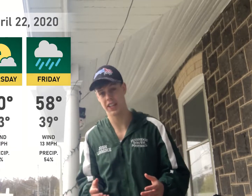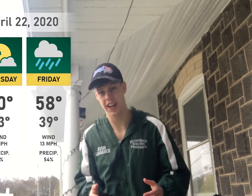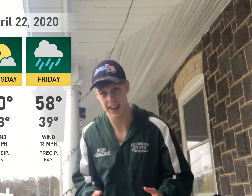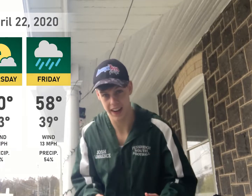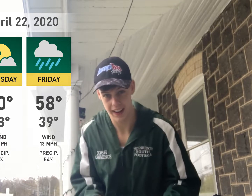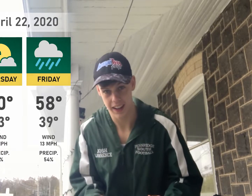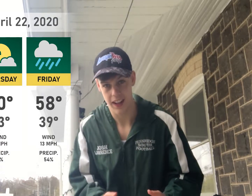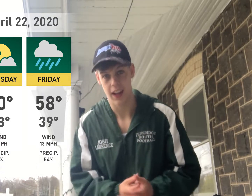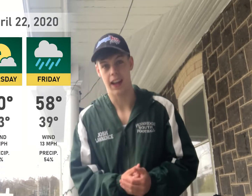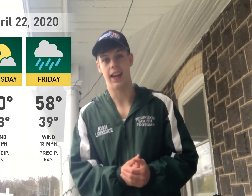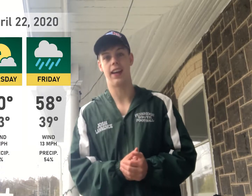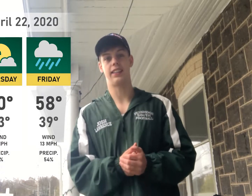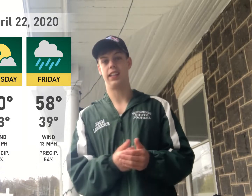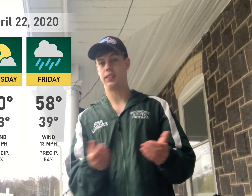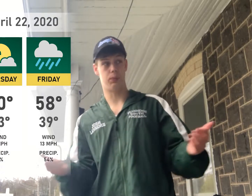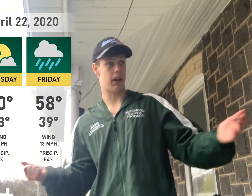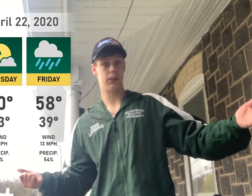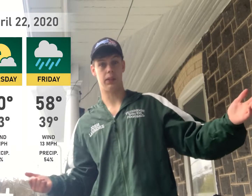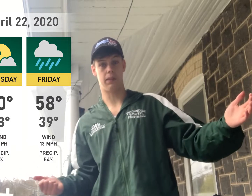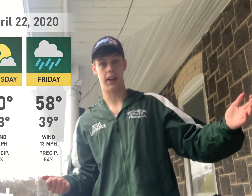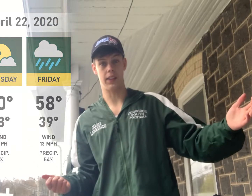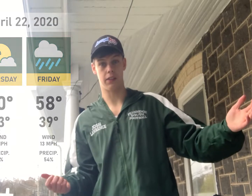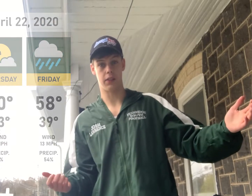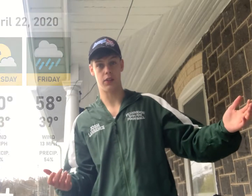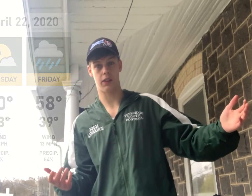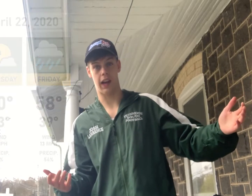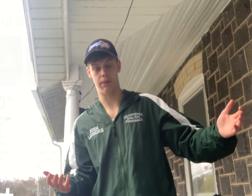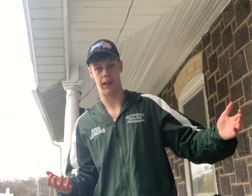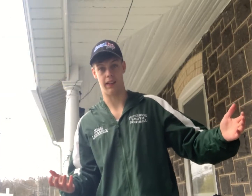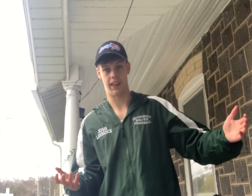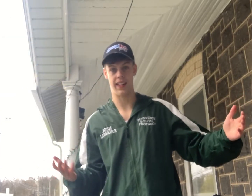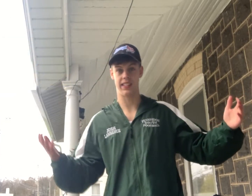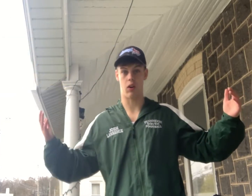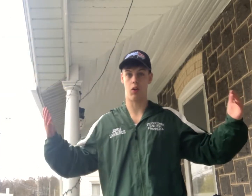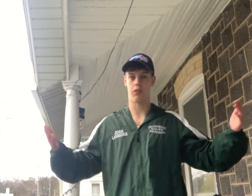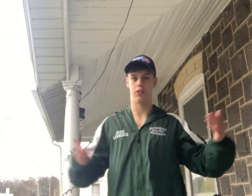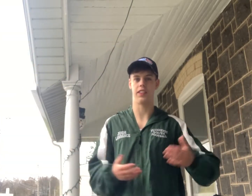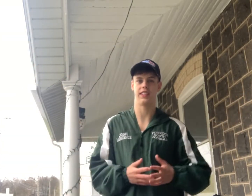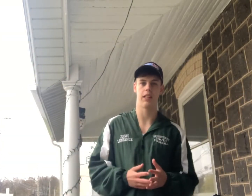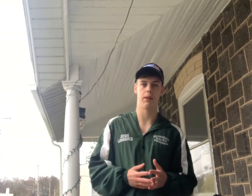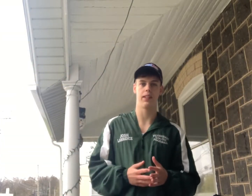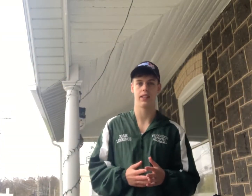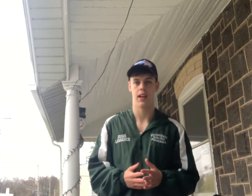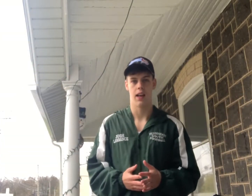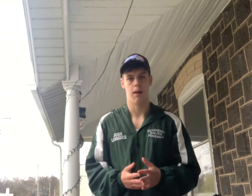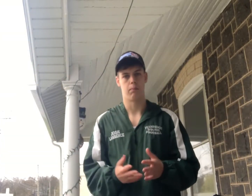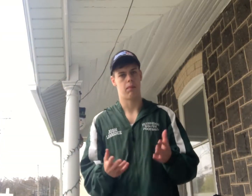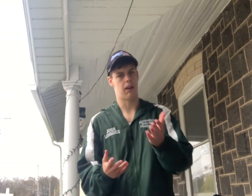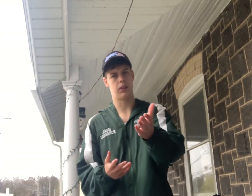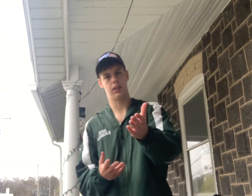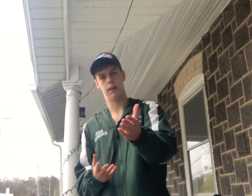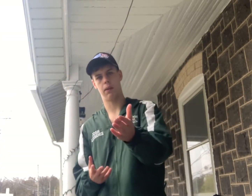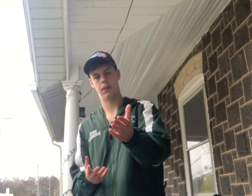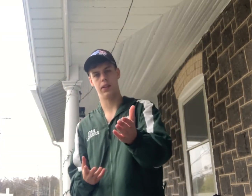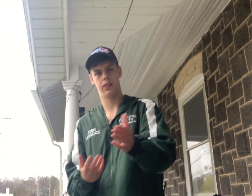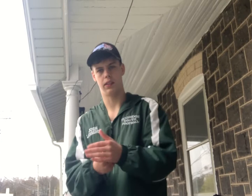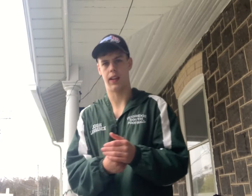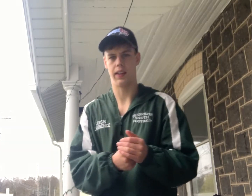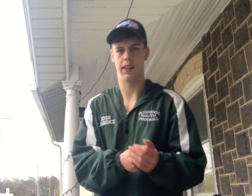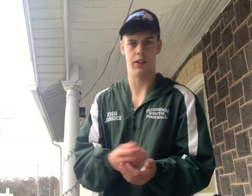today, it is whatever you can find in your fridge or cabinet. That is all for this segment. Have a good day, Penridge, and enjoy